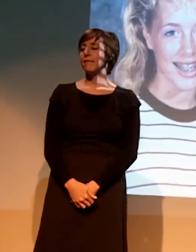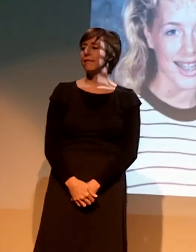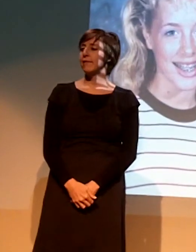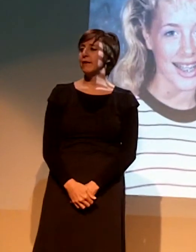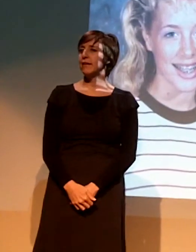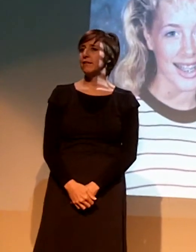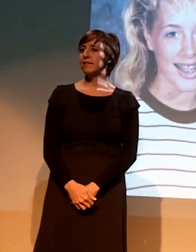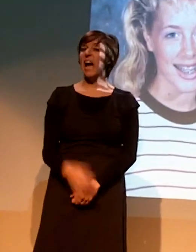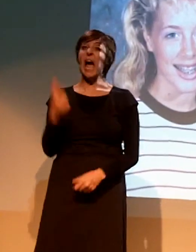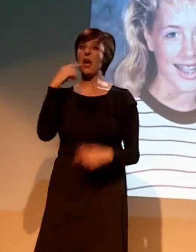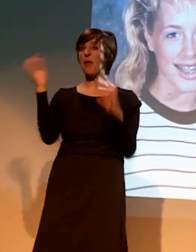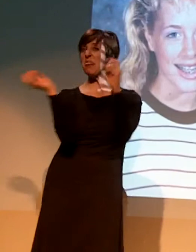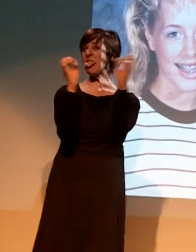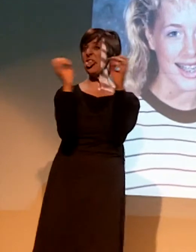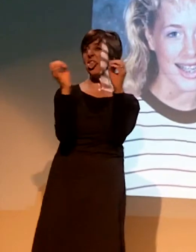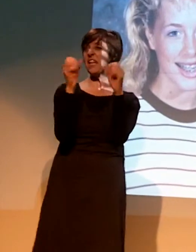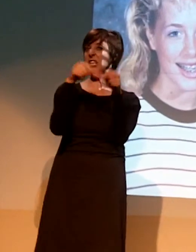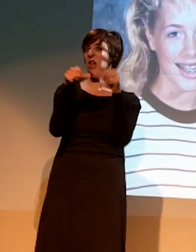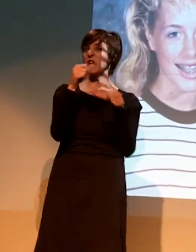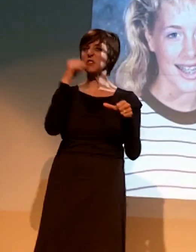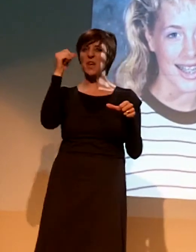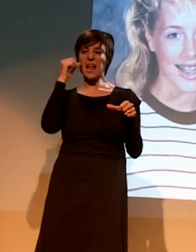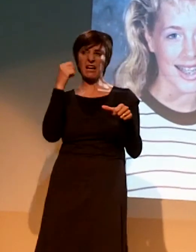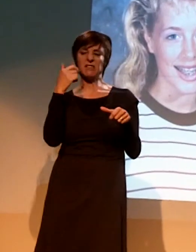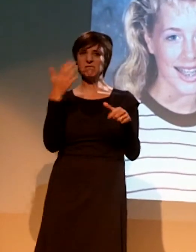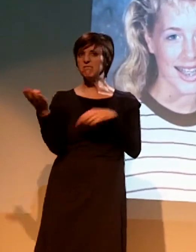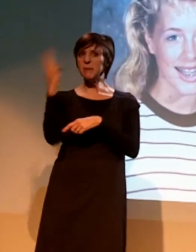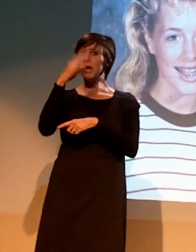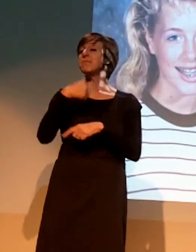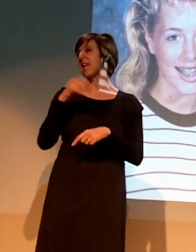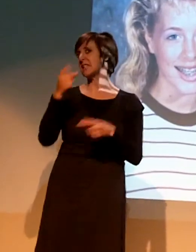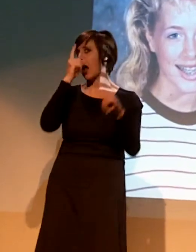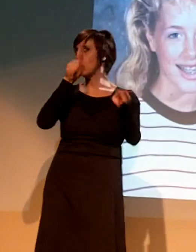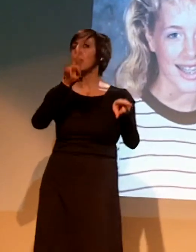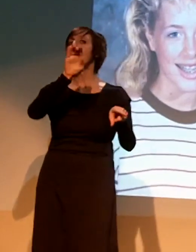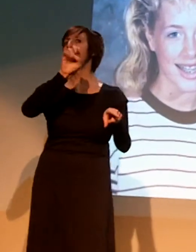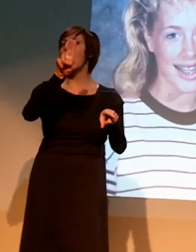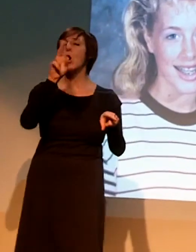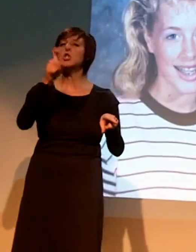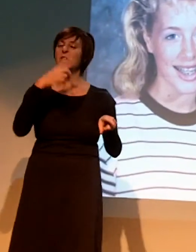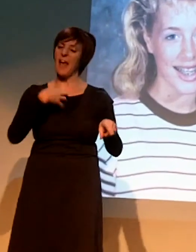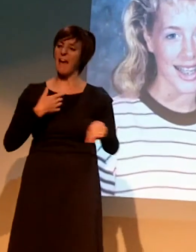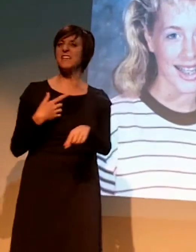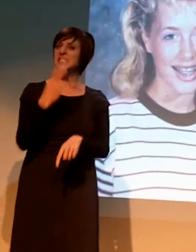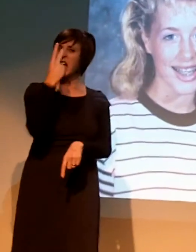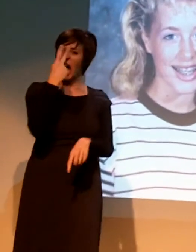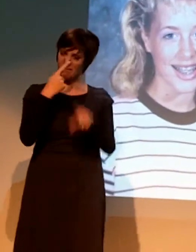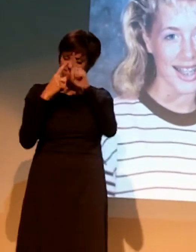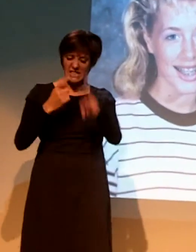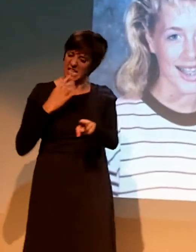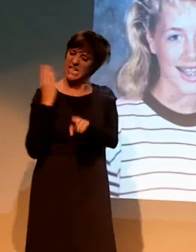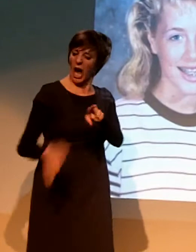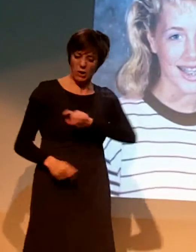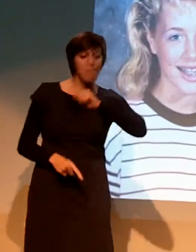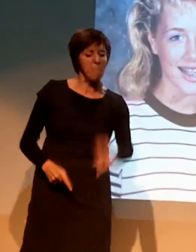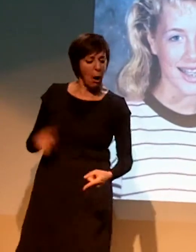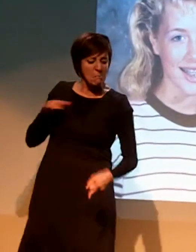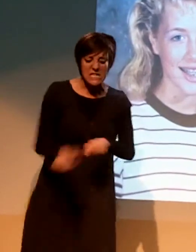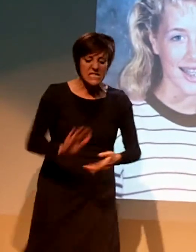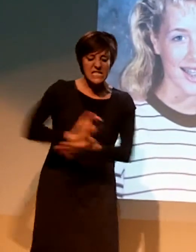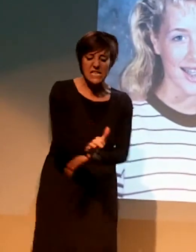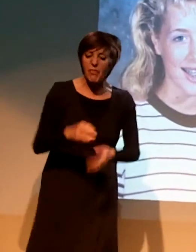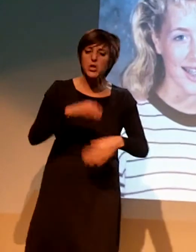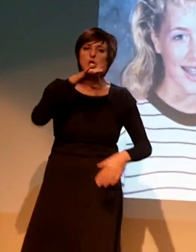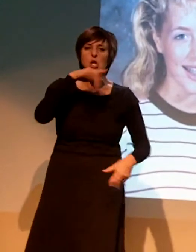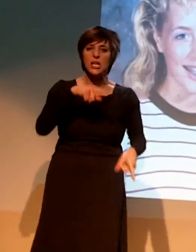I heard that they were bitching at each other yesterday sometime. Yes, I agree. Bo should get his cock knocked to the dirt. He had no